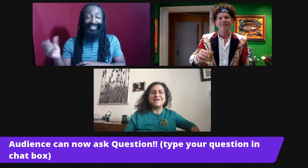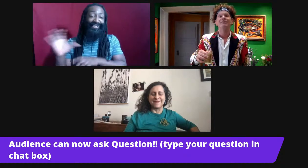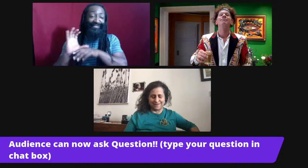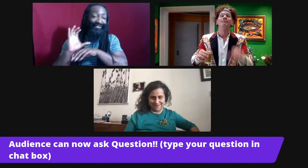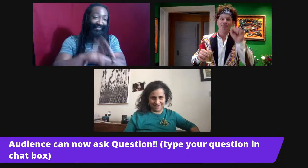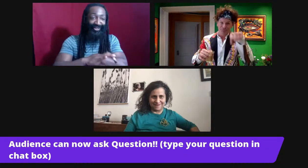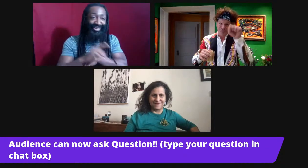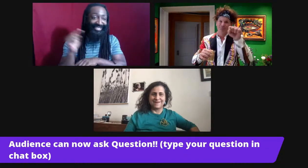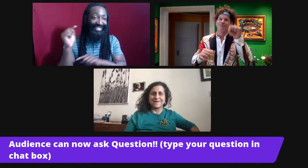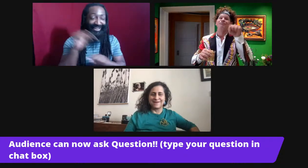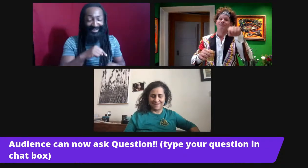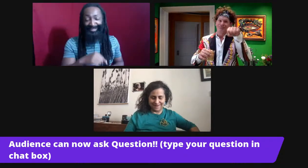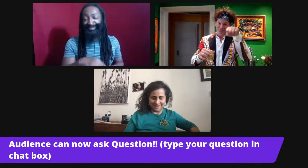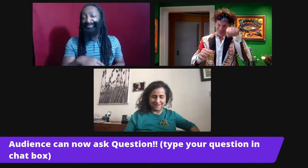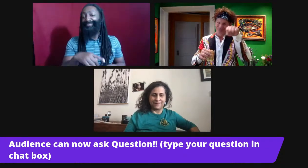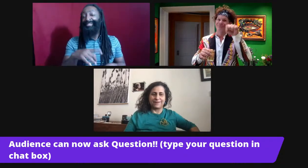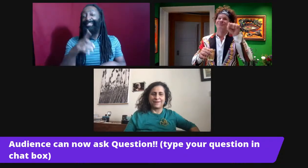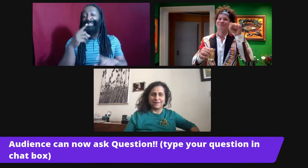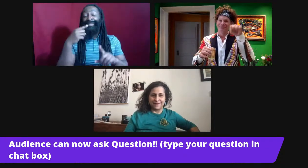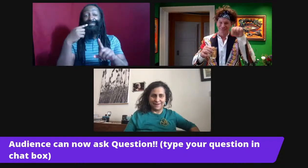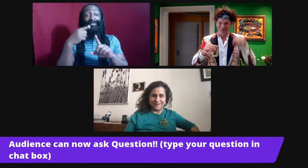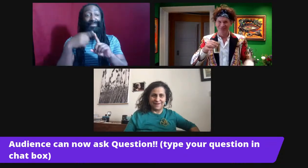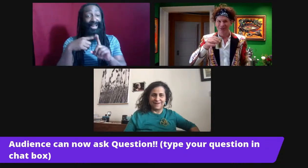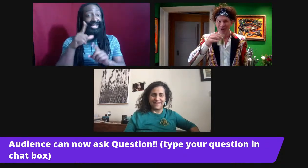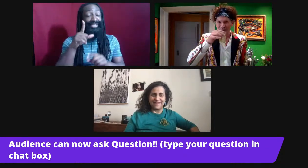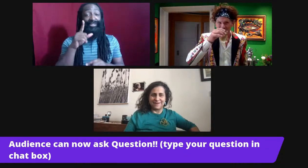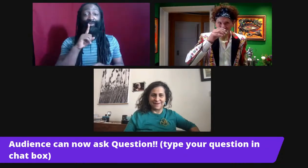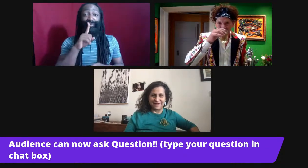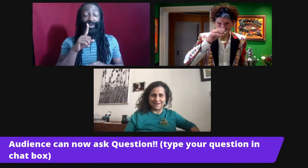Yeah, and I mean, we didn't come by choice. Yes. We were forced over.